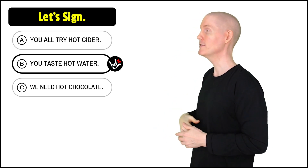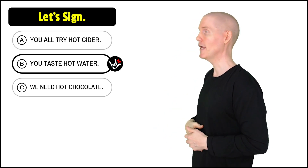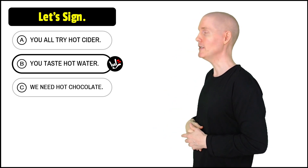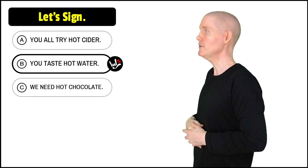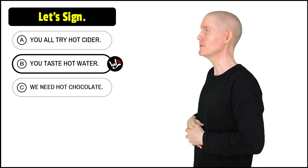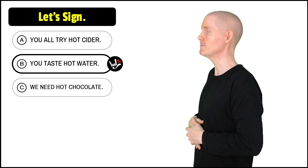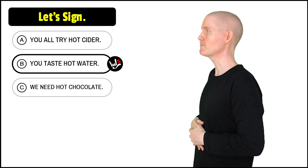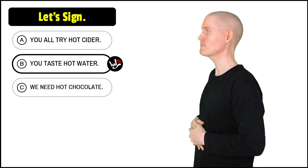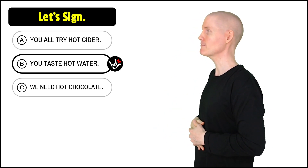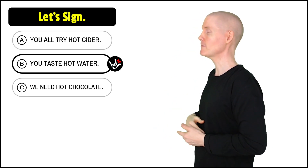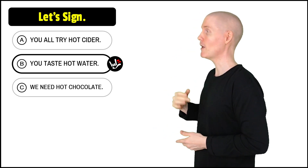taste.